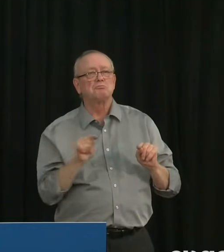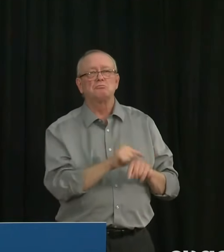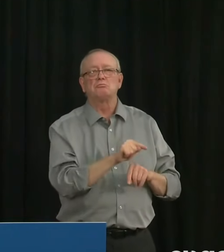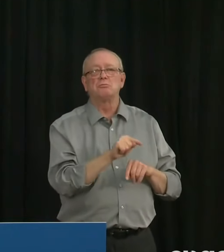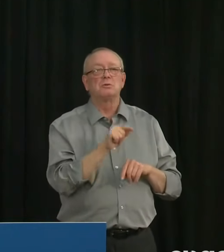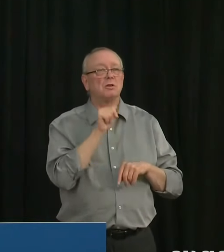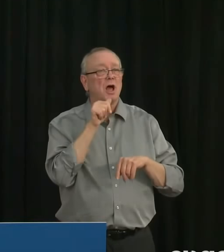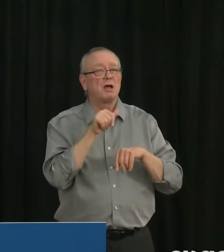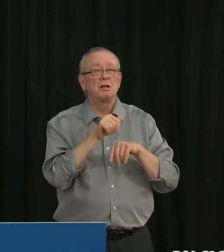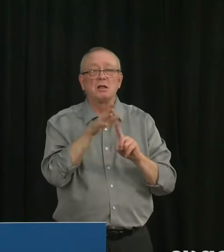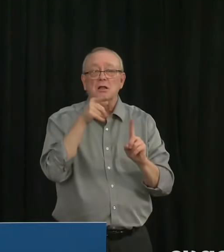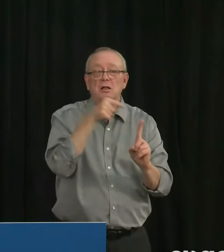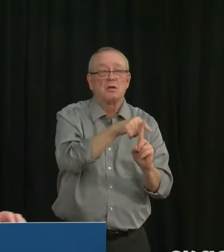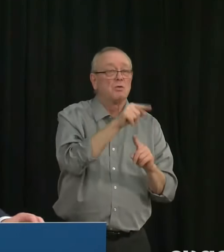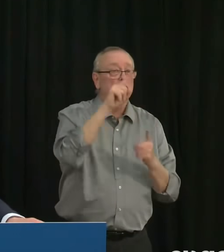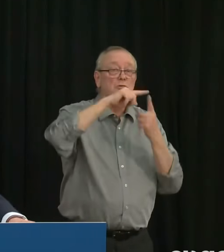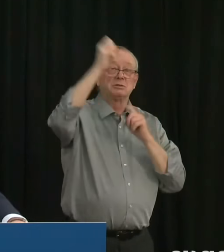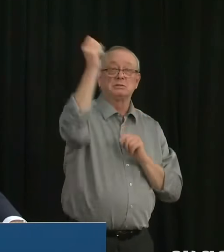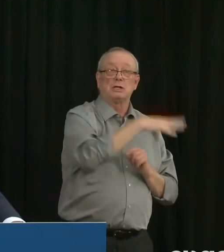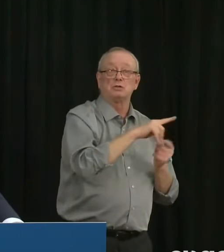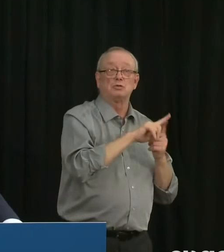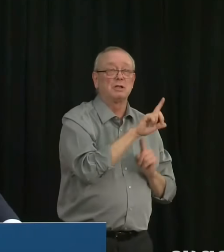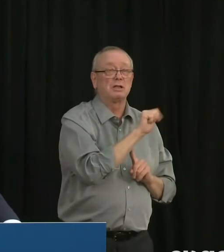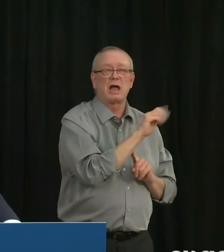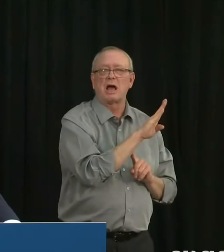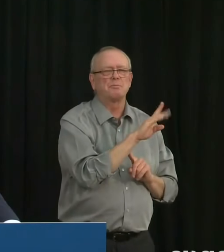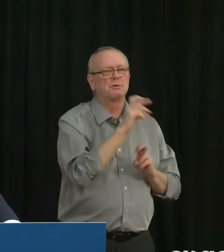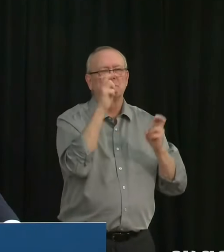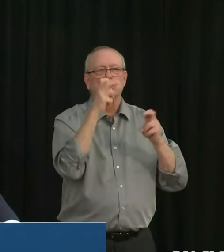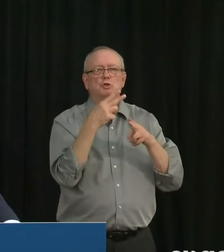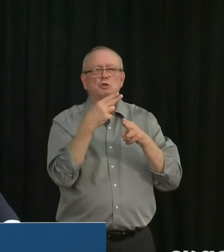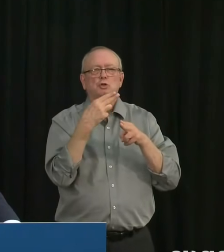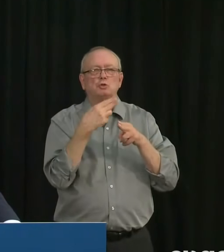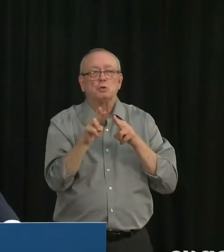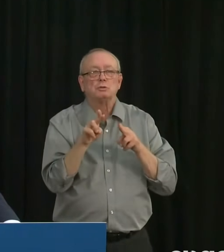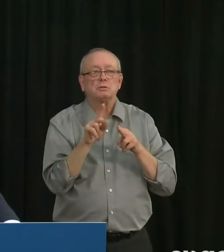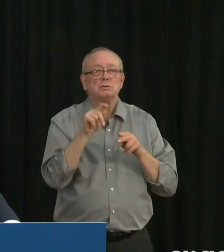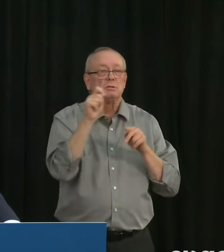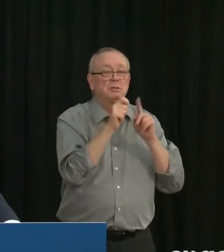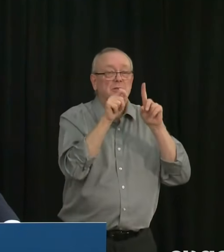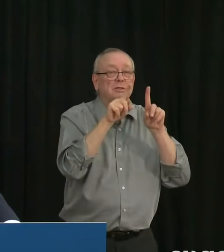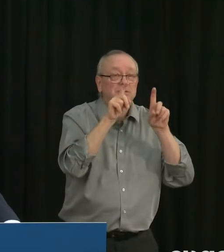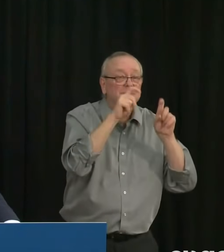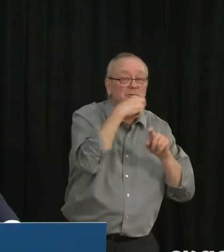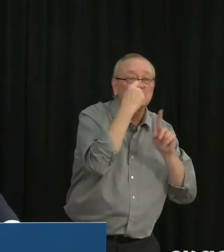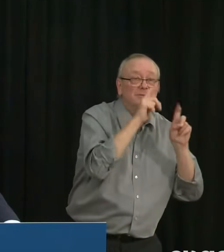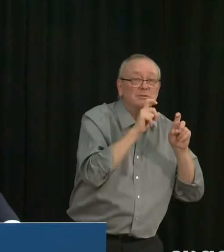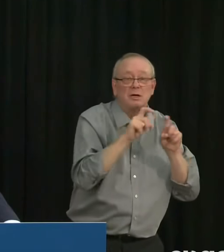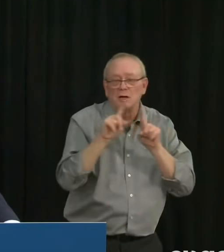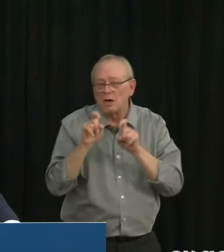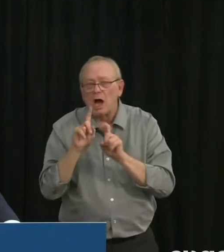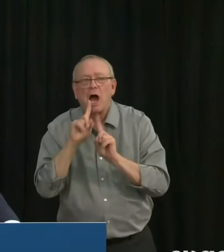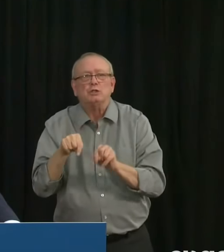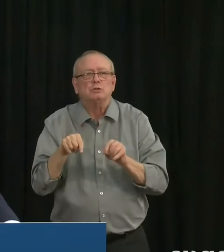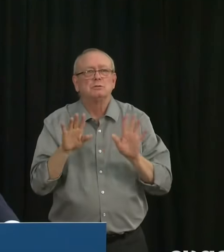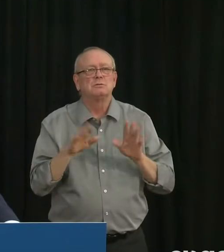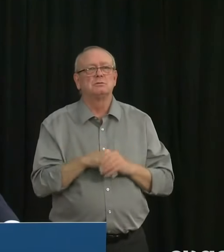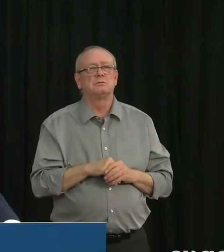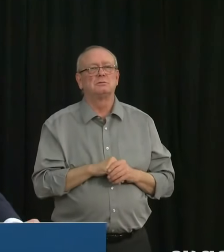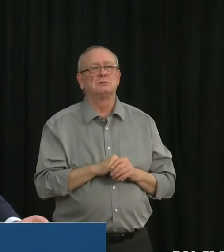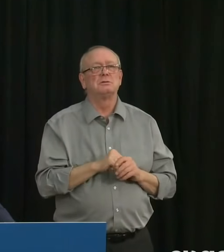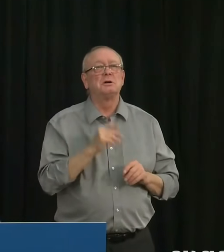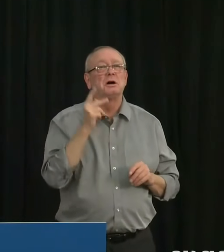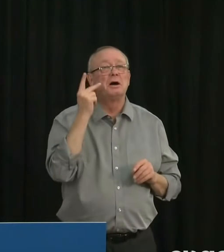processing. As these measures will be clinical pilots, 2 swabs will be collected from each